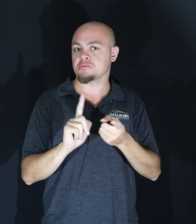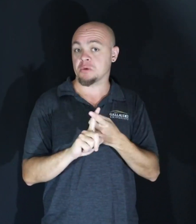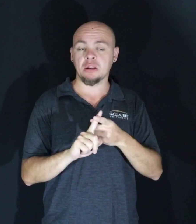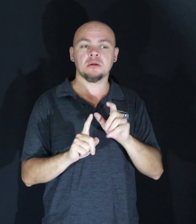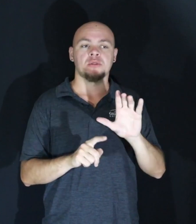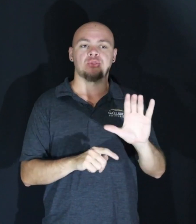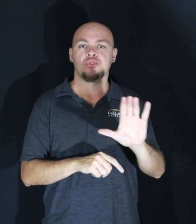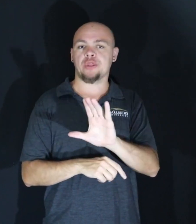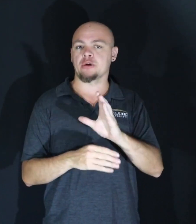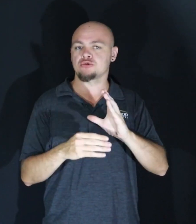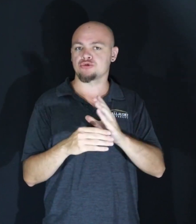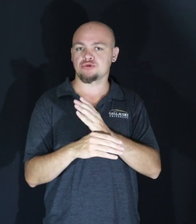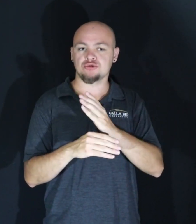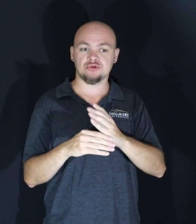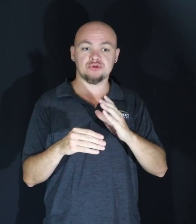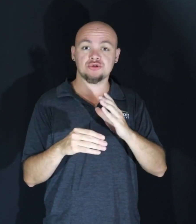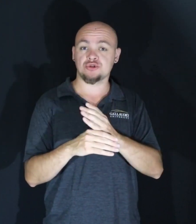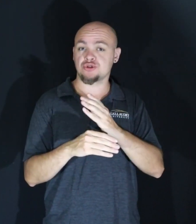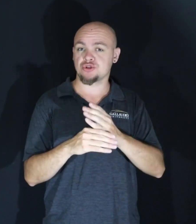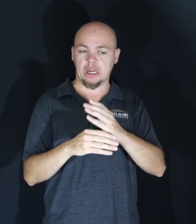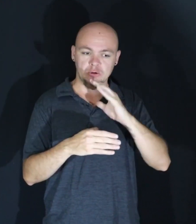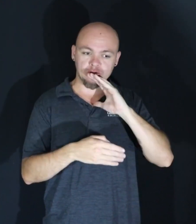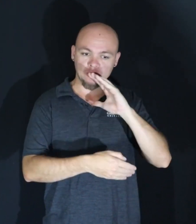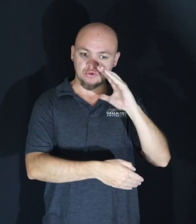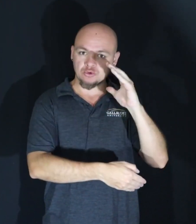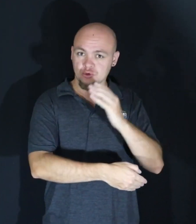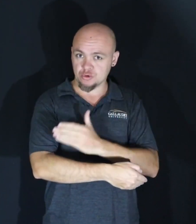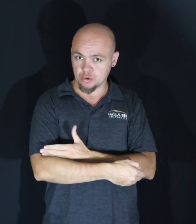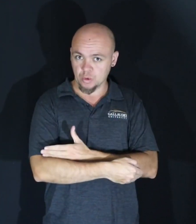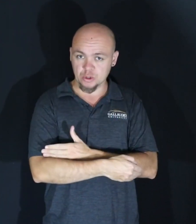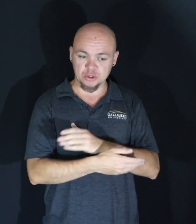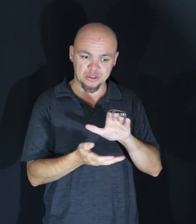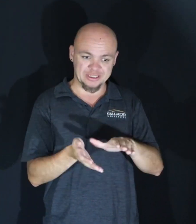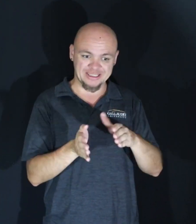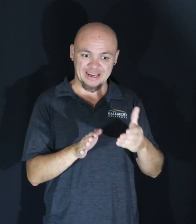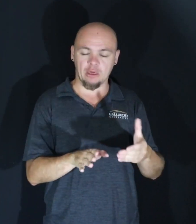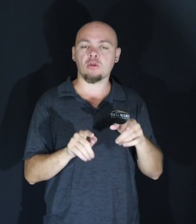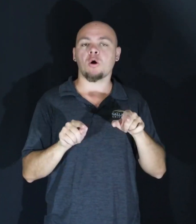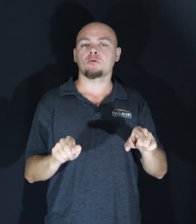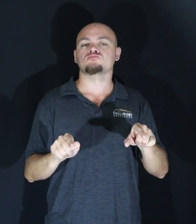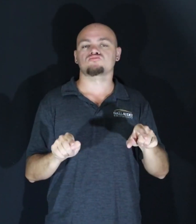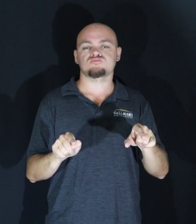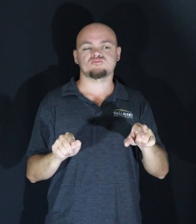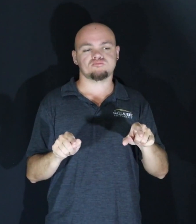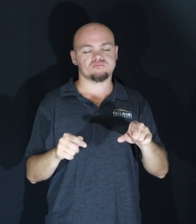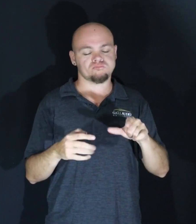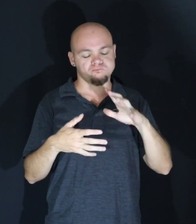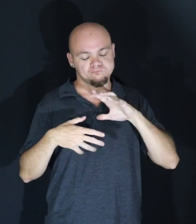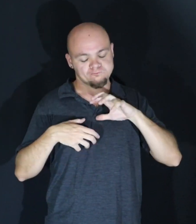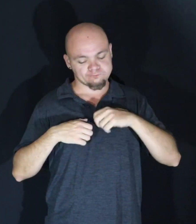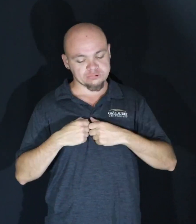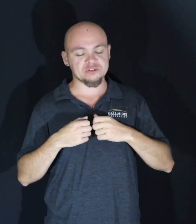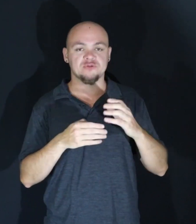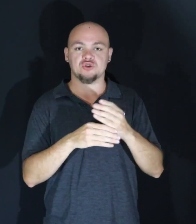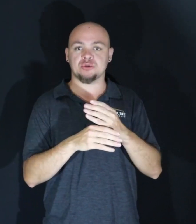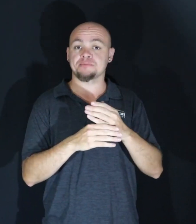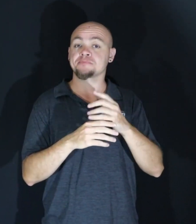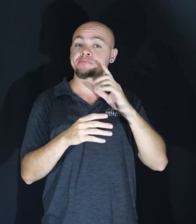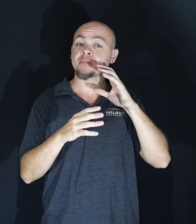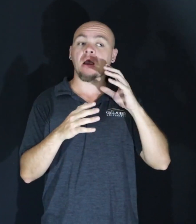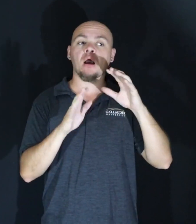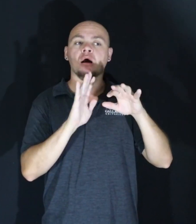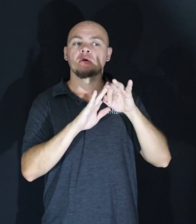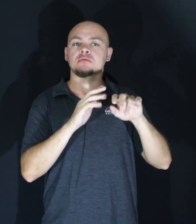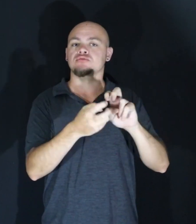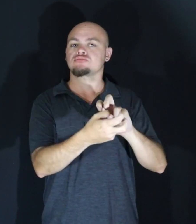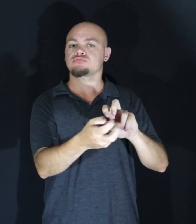their shared grief for their daughters who were both killed. Through reading this book, I discovered a circle for the parents of